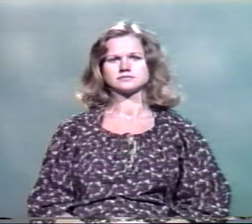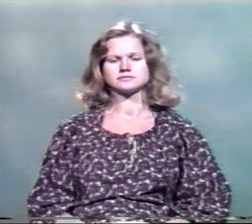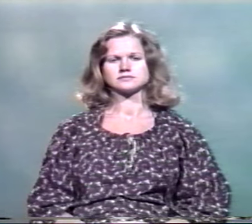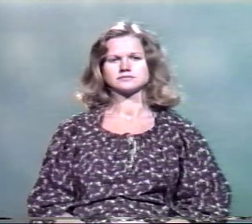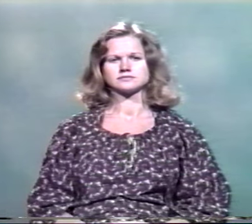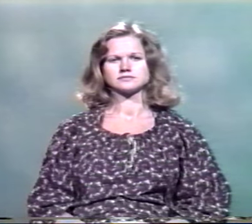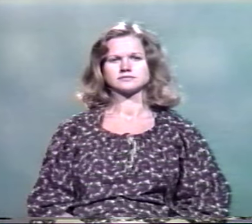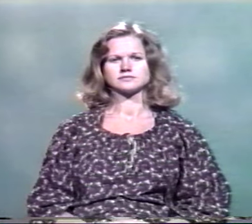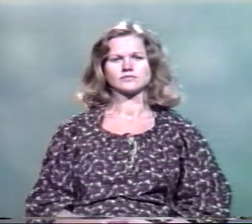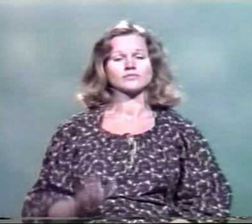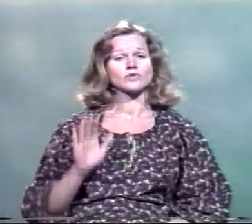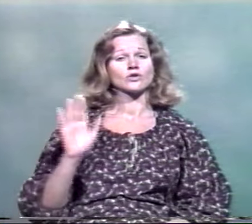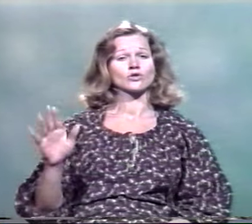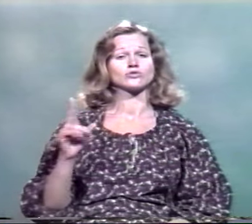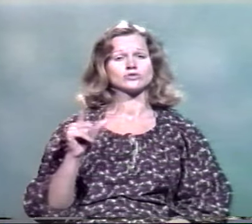run.